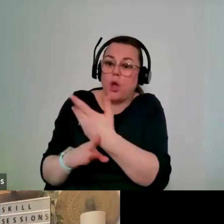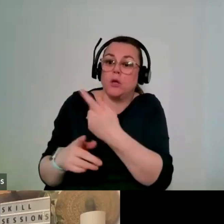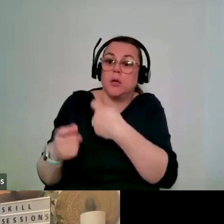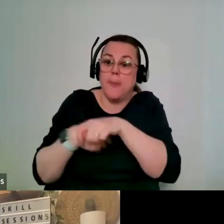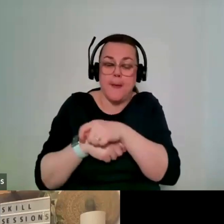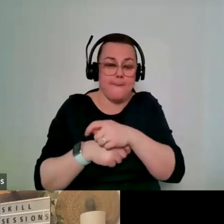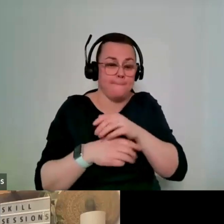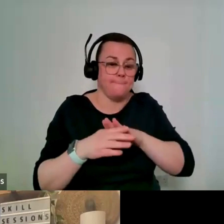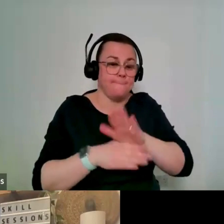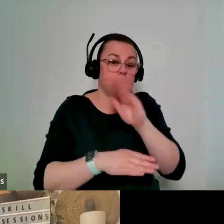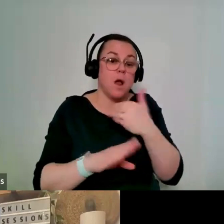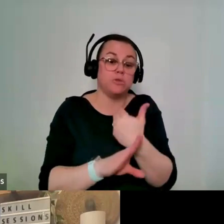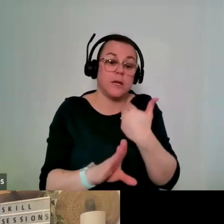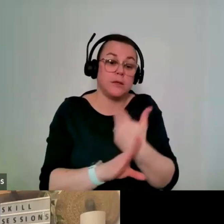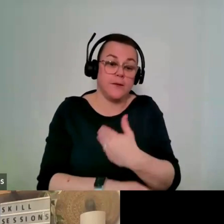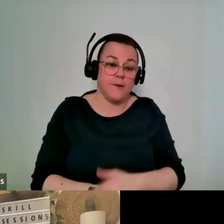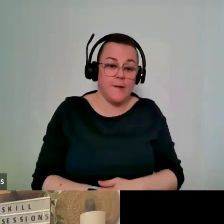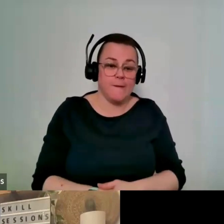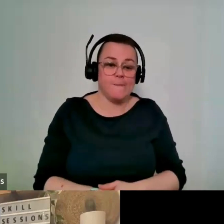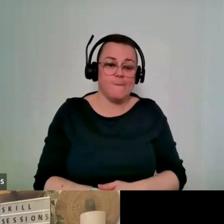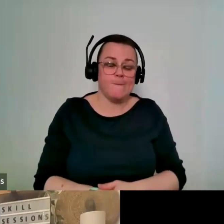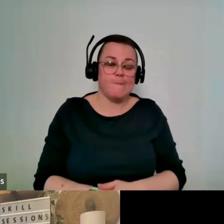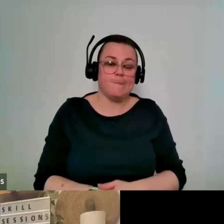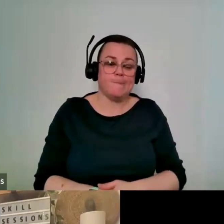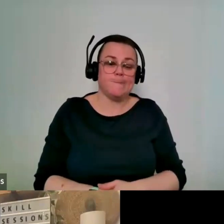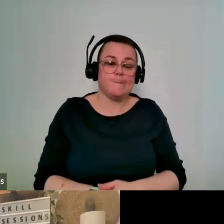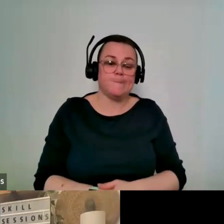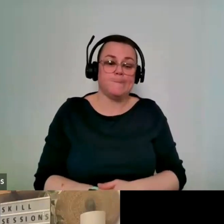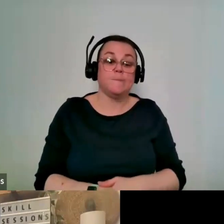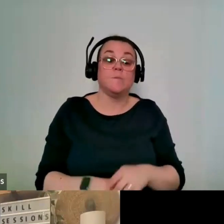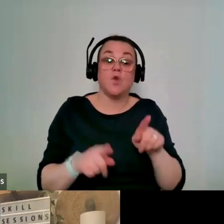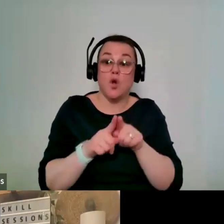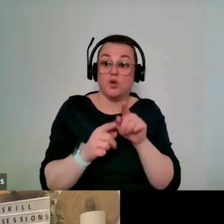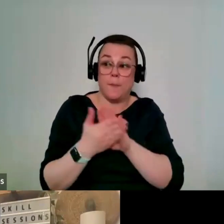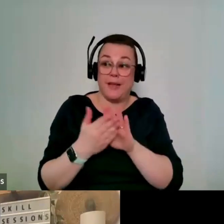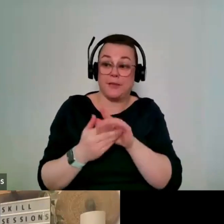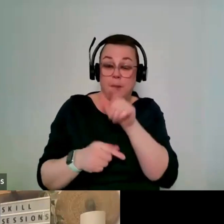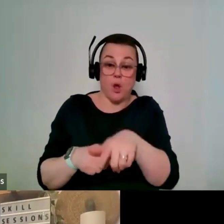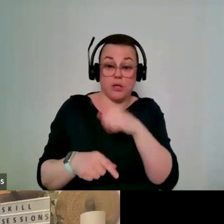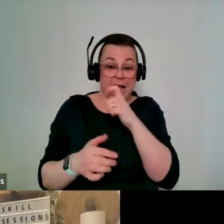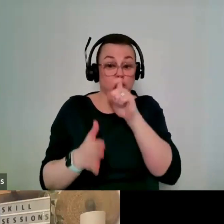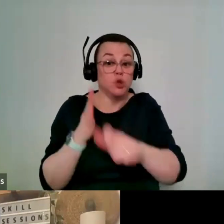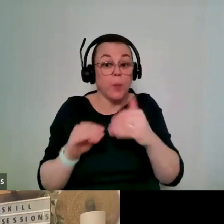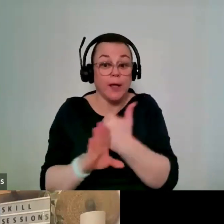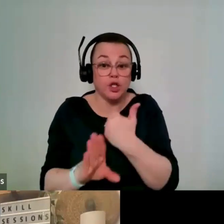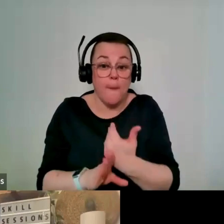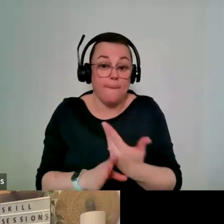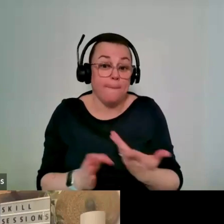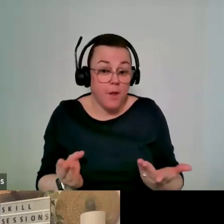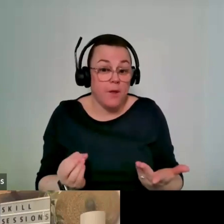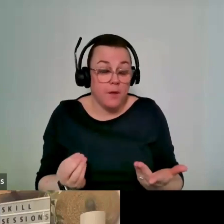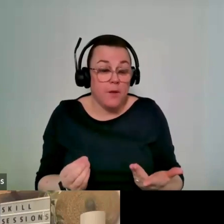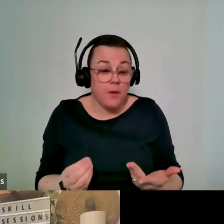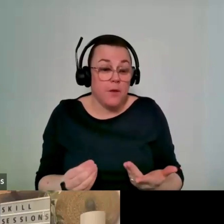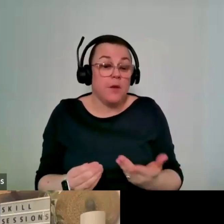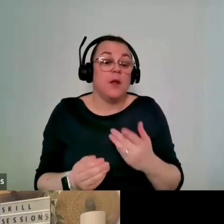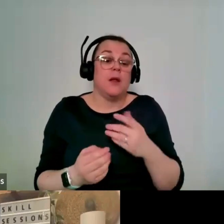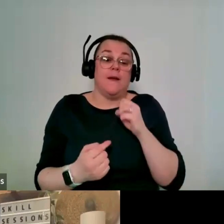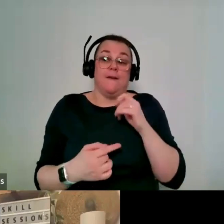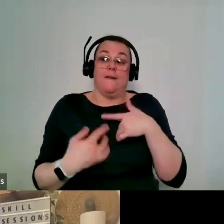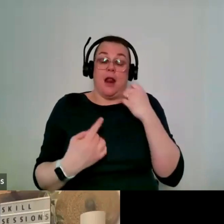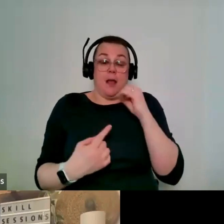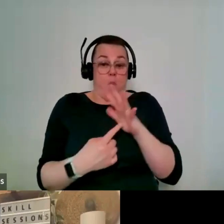more productive. And So also, it just means that they can perform on their job. So, and I think it's really important